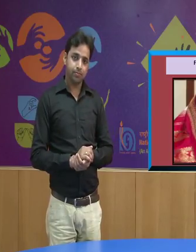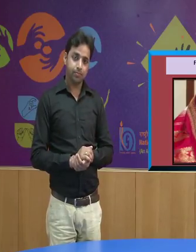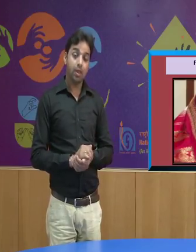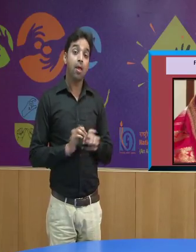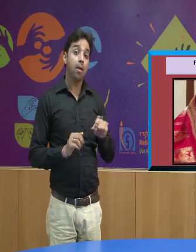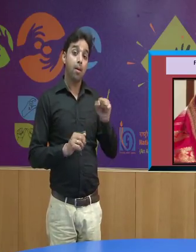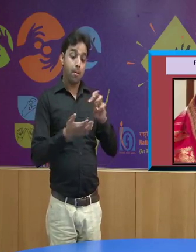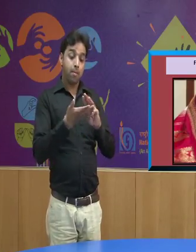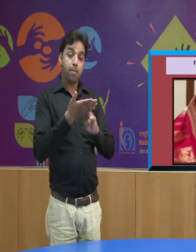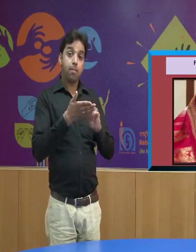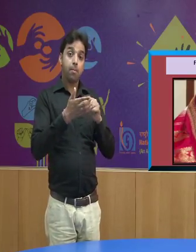Mrs. Pratibha Patil.